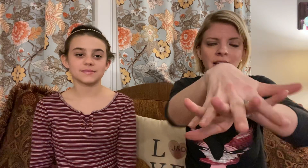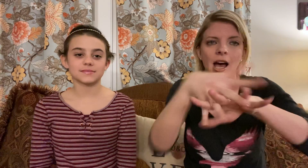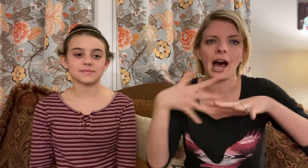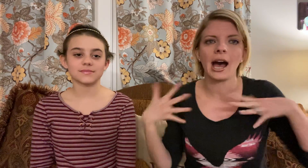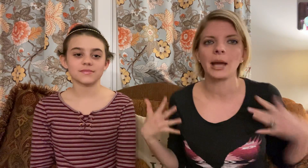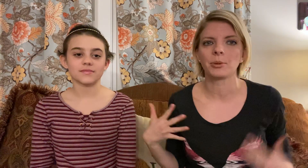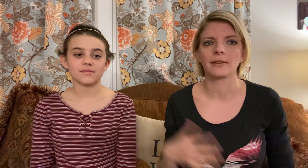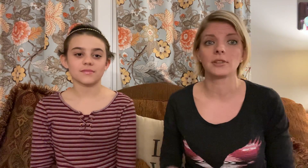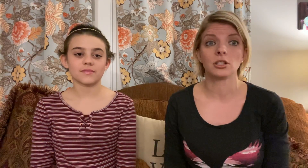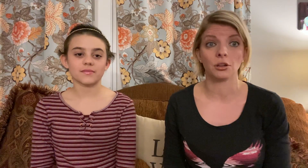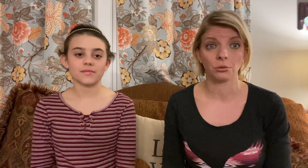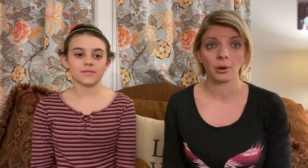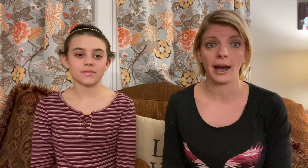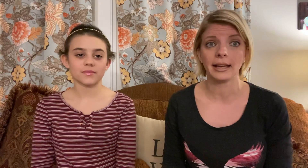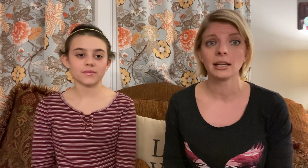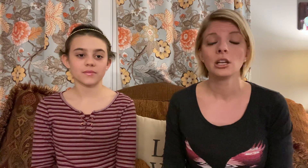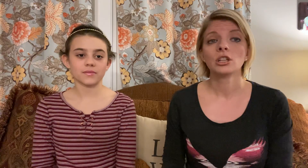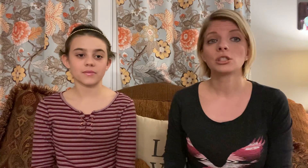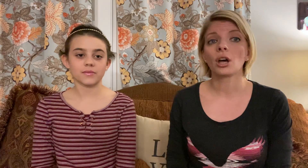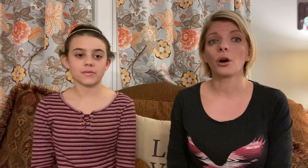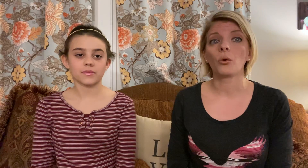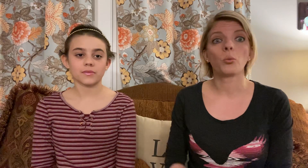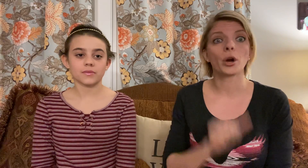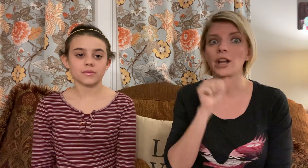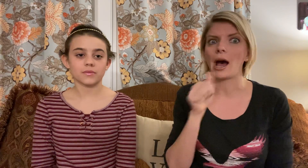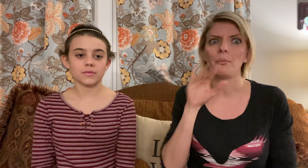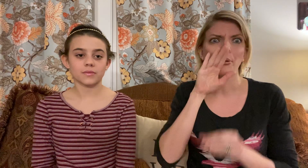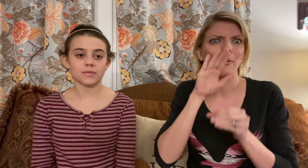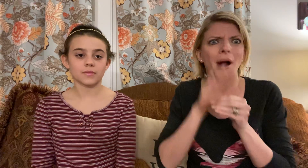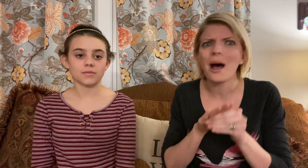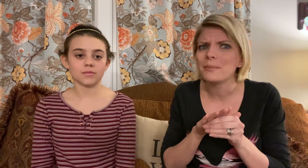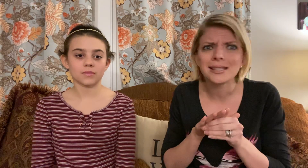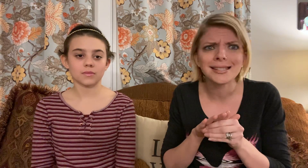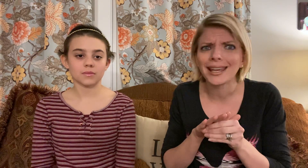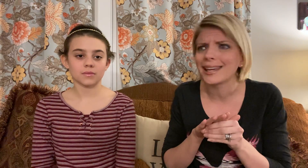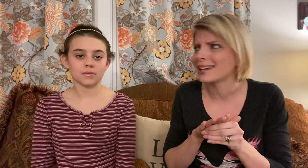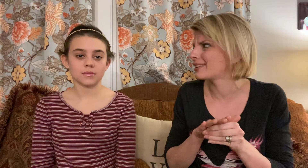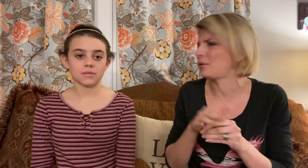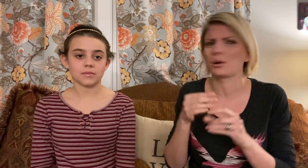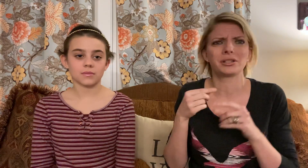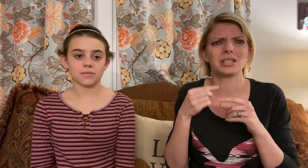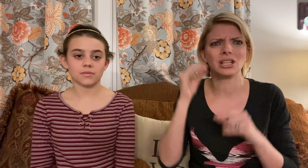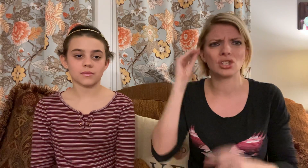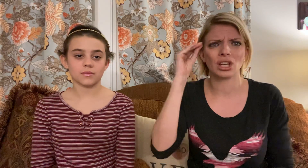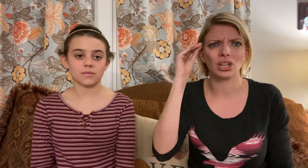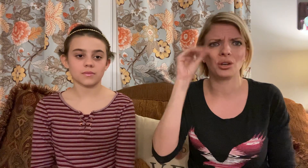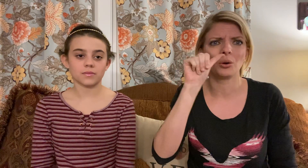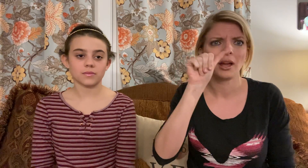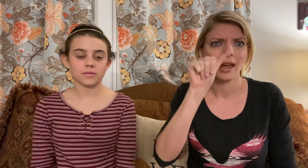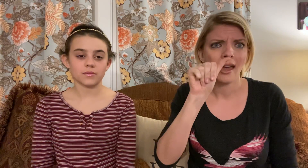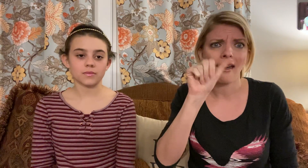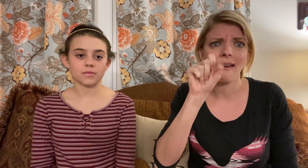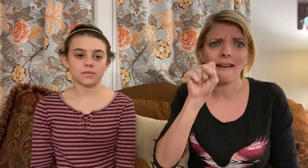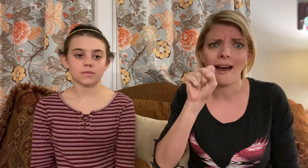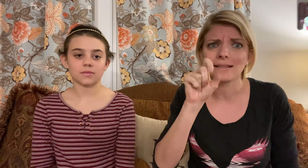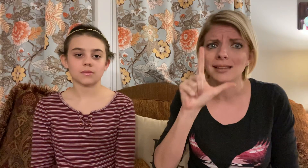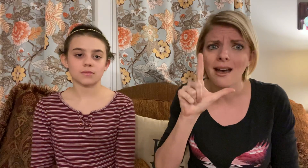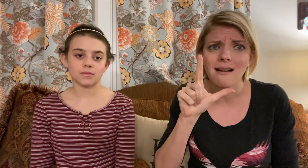A hybrid of the two, okay? So we're not promising that we're teaching you